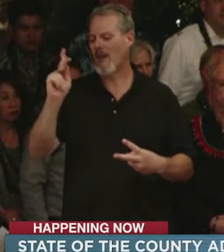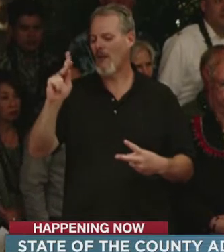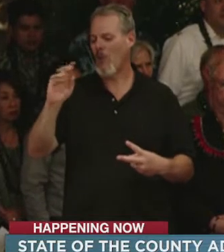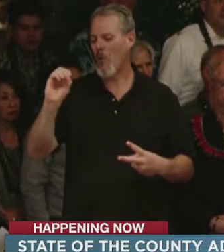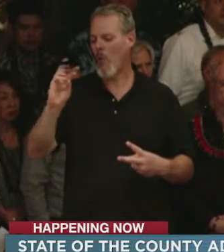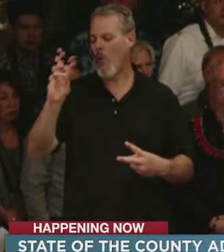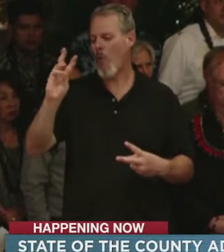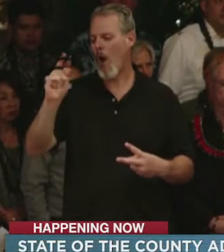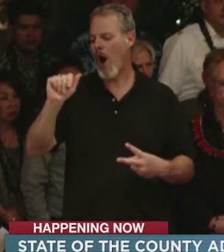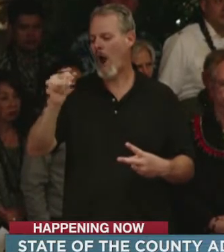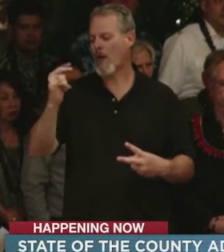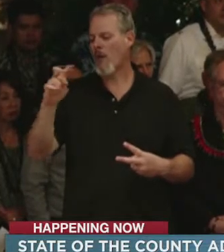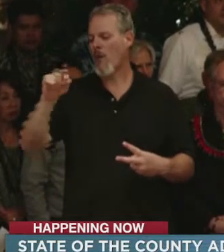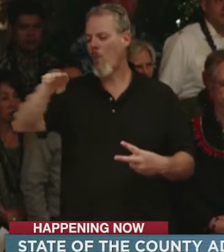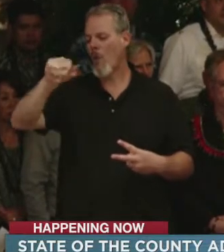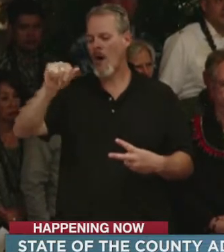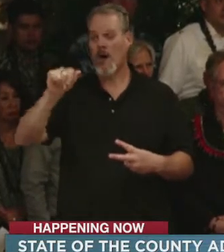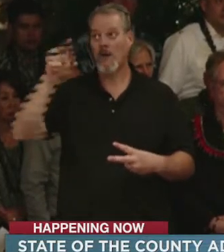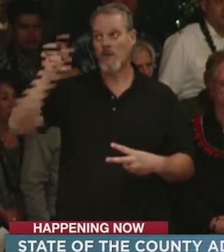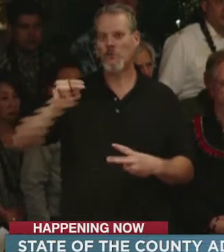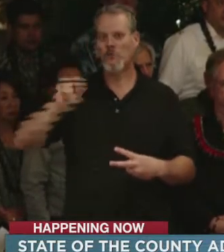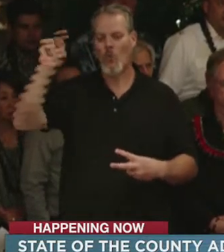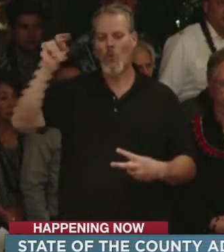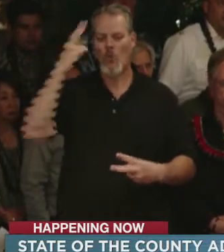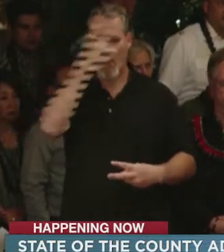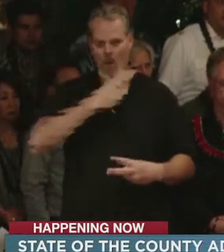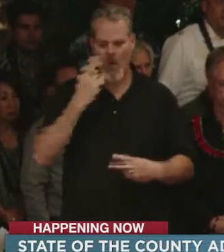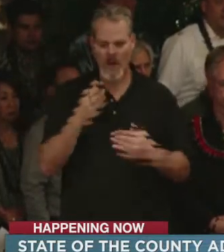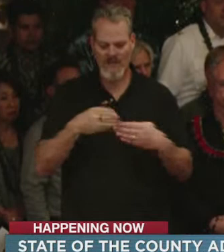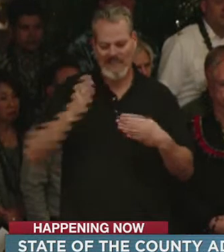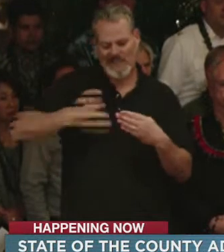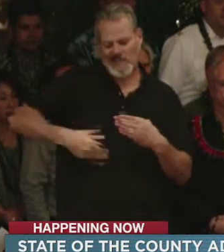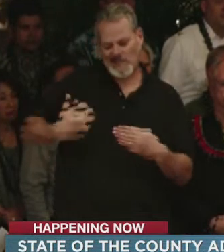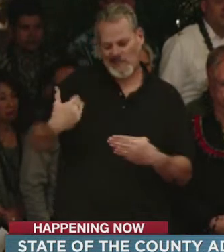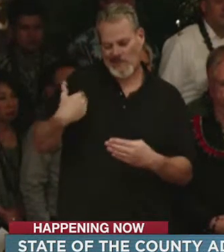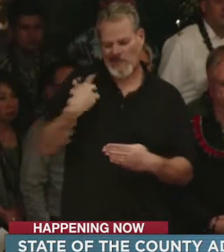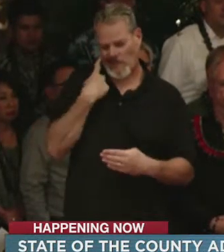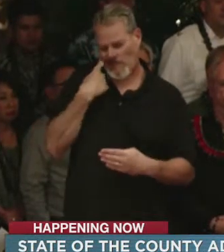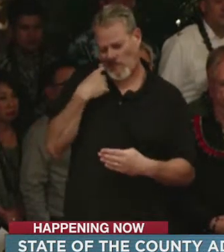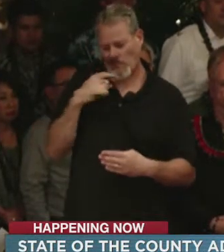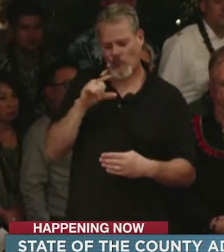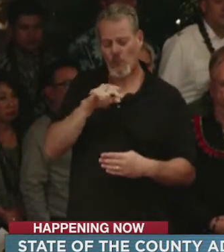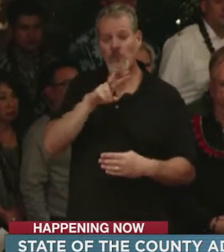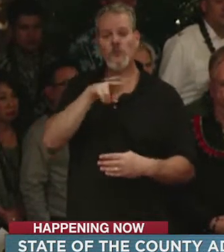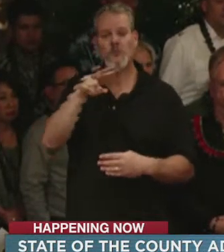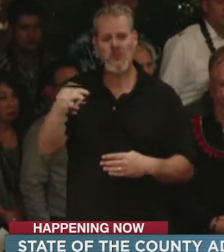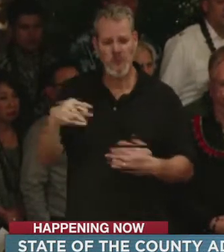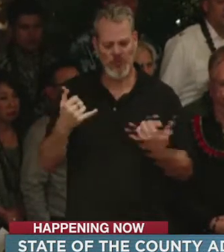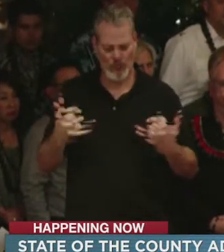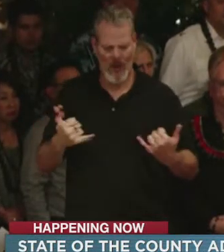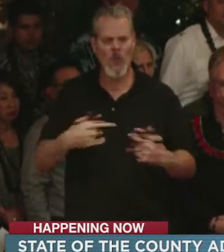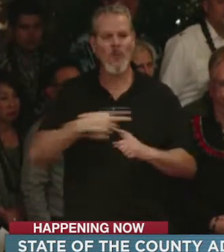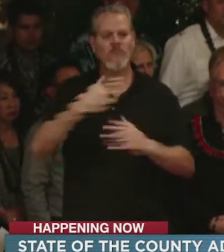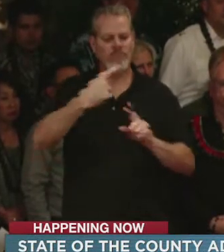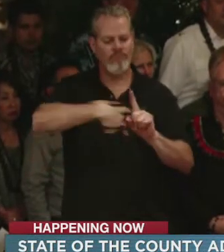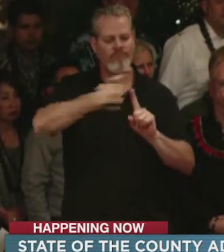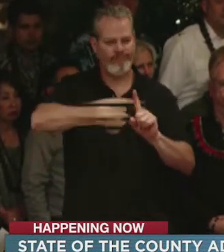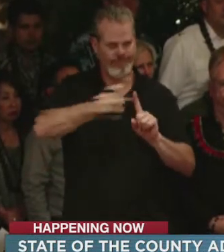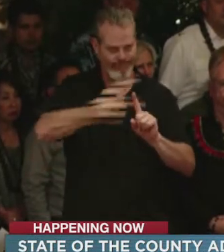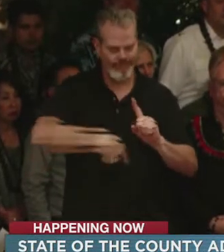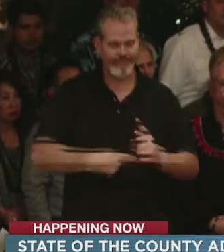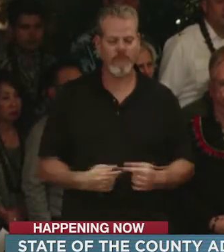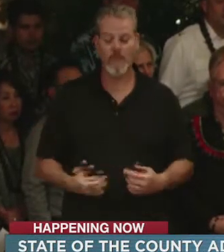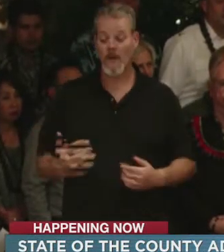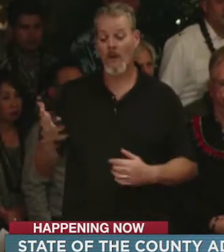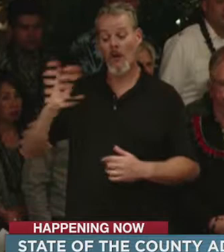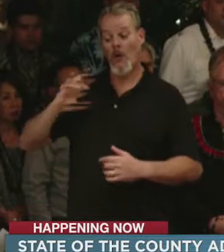in North Hawaii, which was completed at the end of 22 and is currently in the process of being leased. Earlier this year,